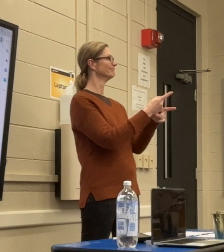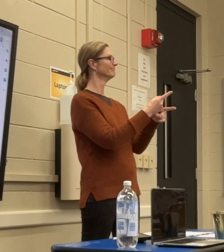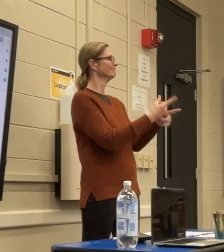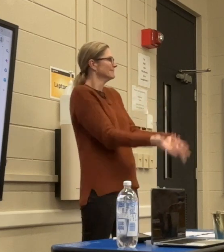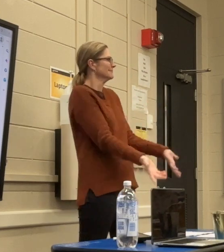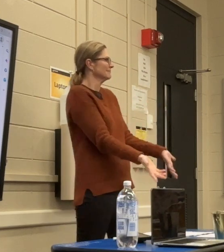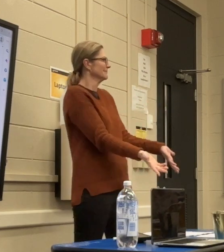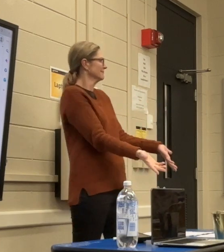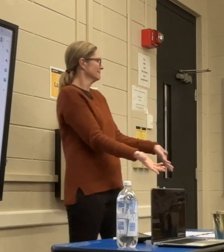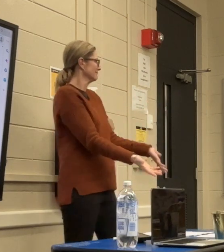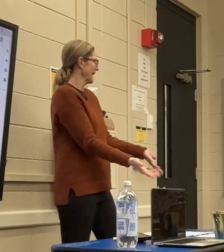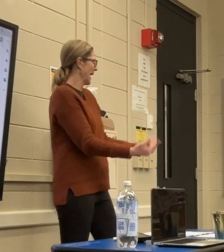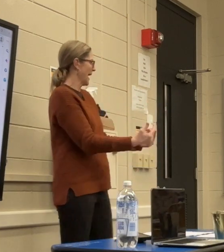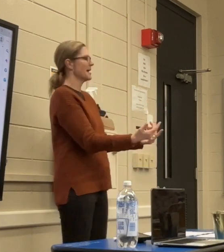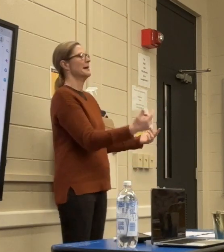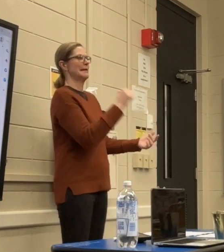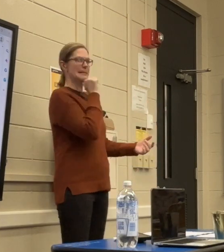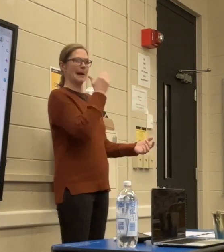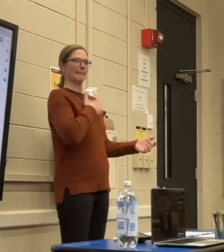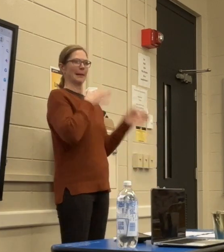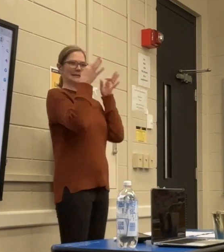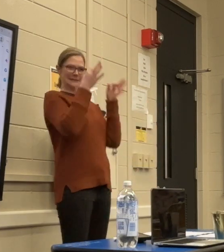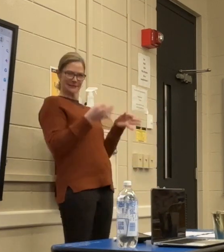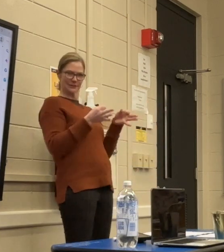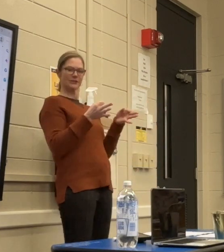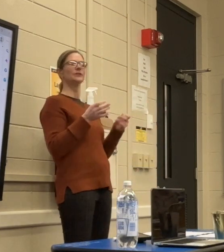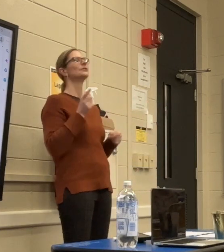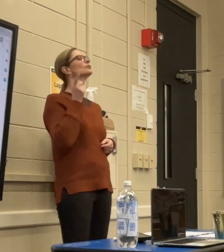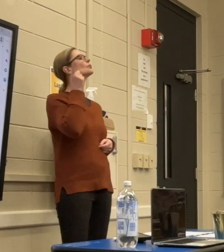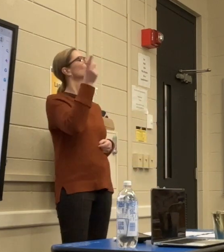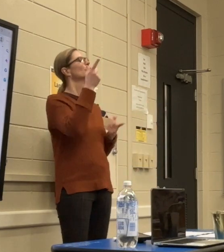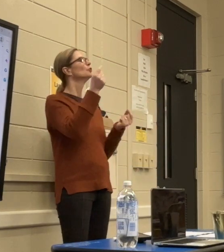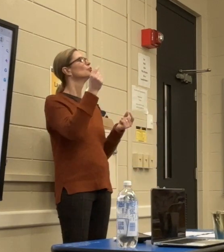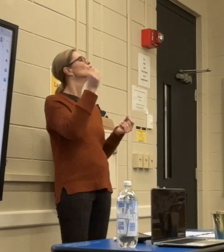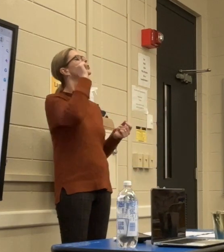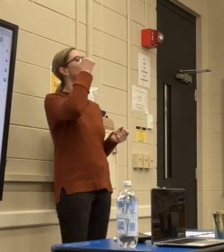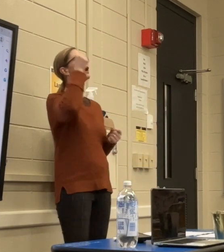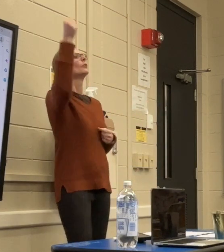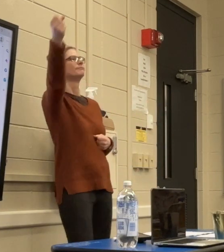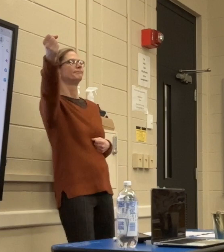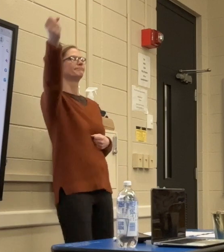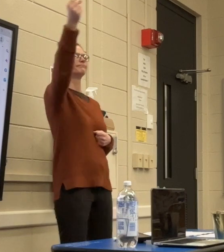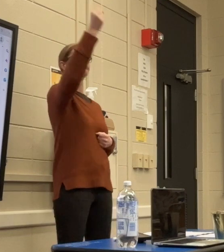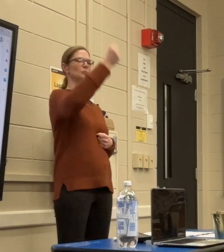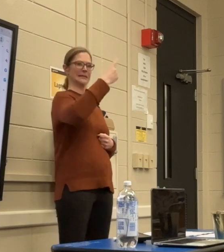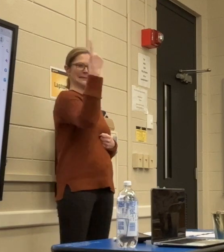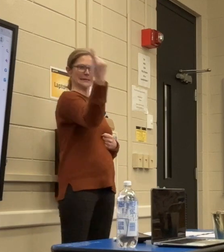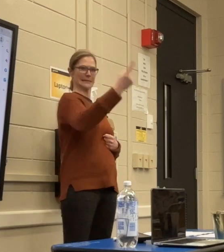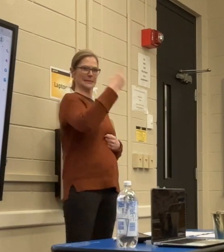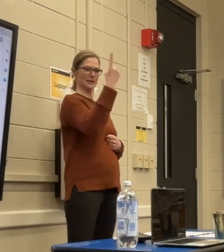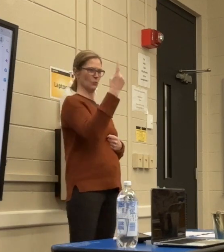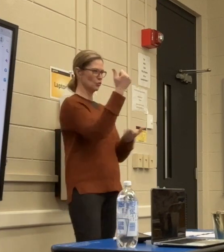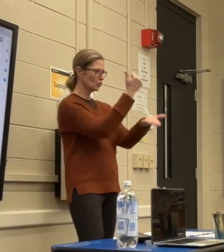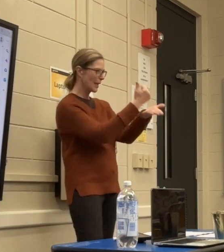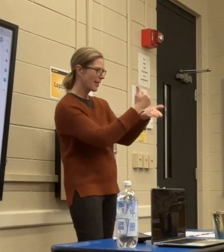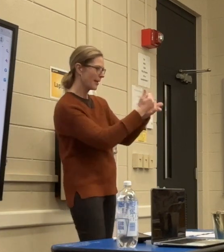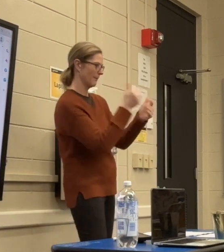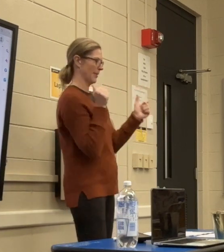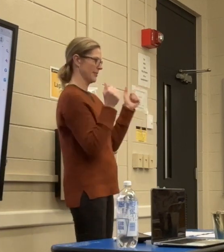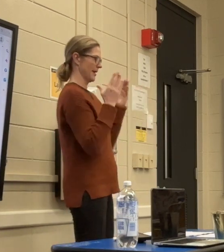Ralph agreed with them. Absolutely. It's not my place to make those decisions with that language. So we brought